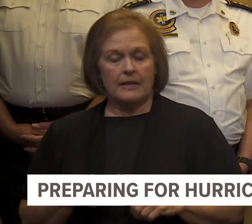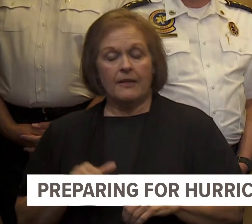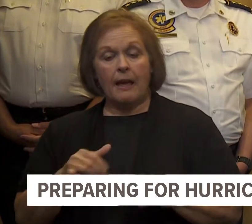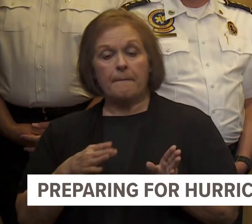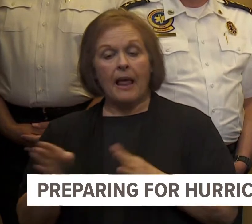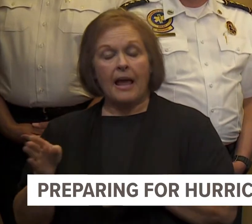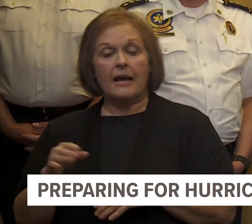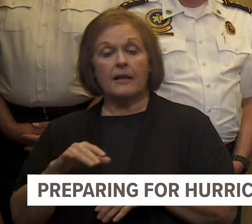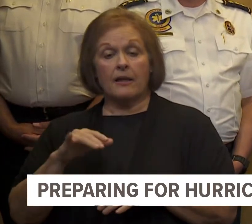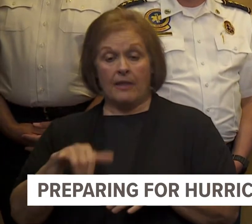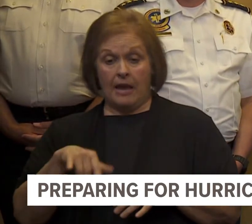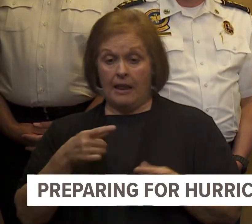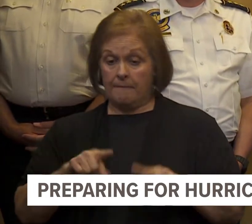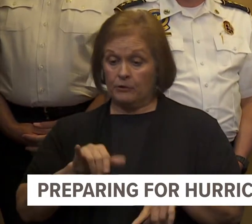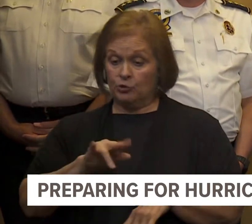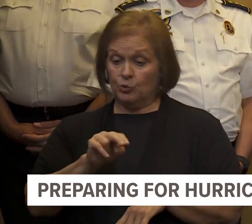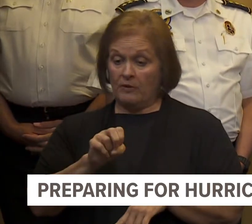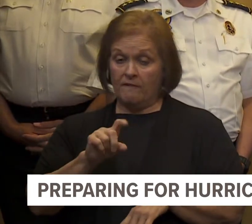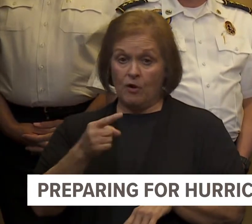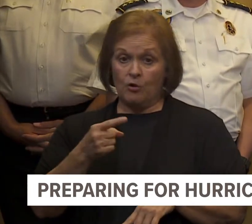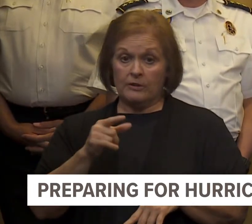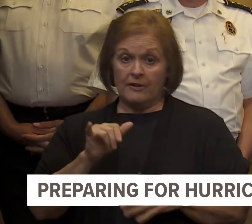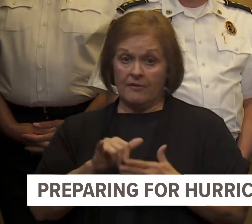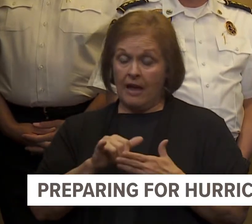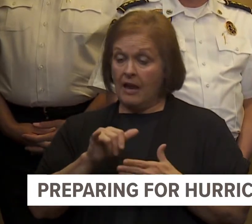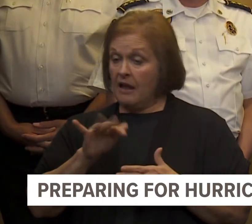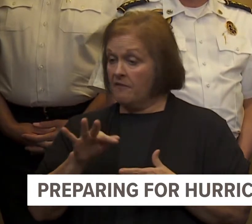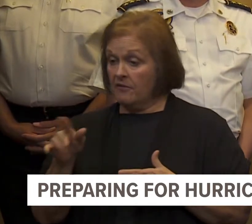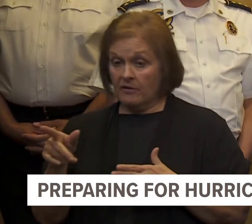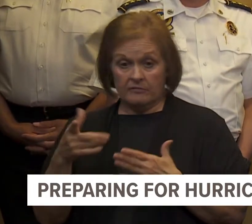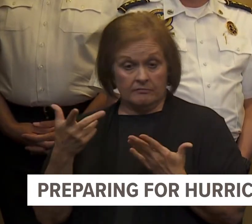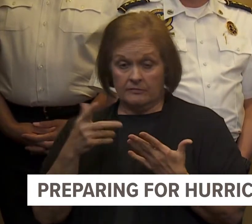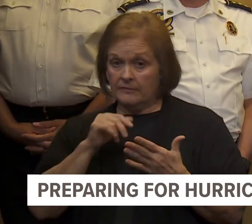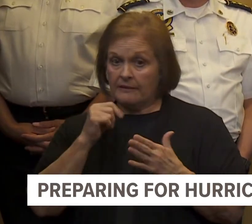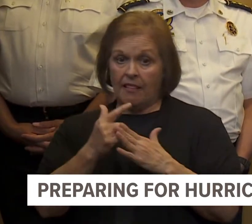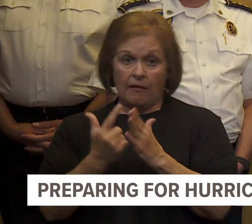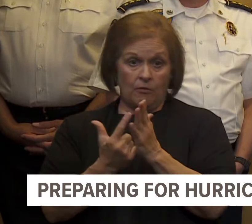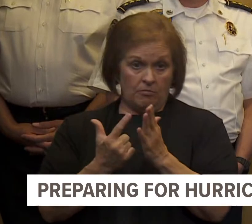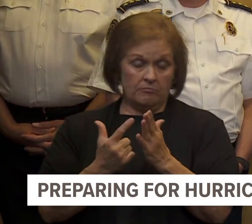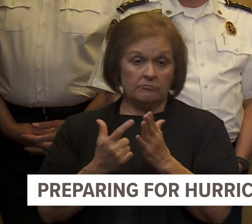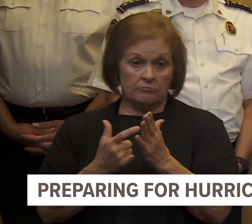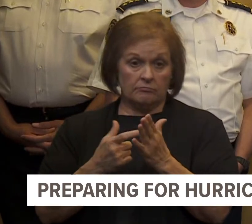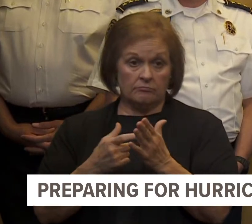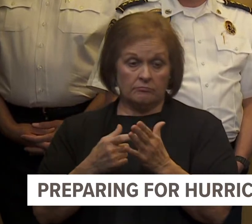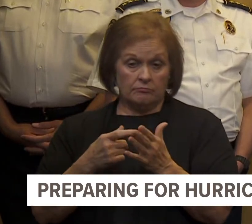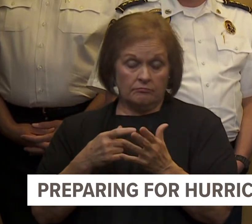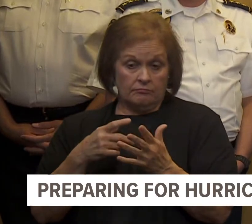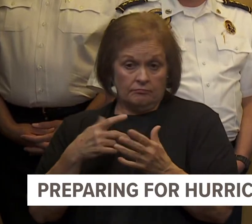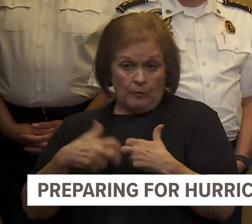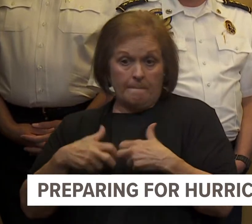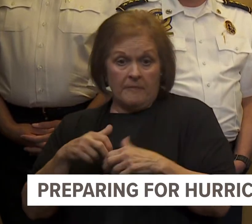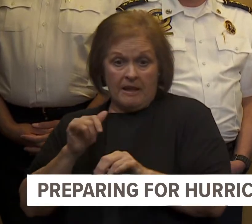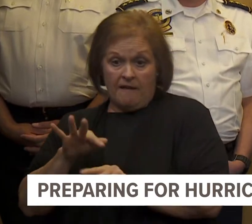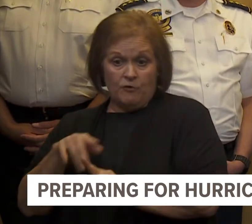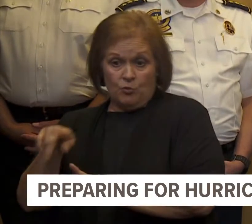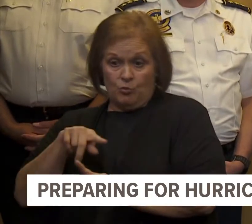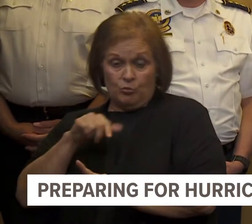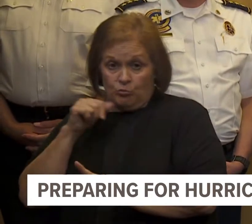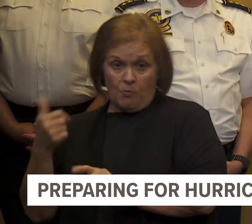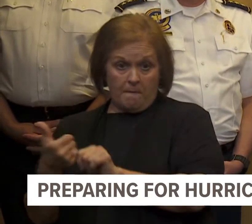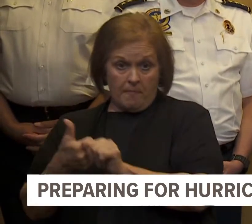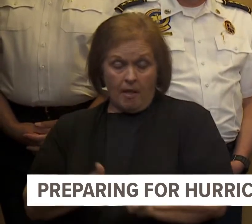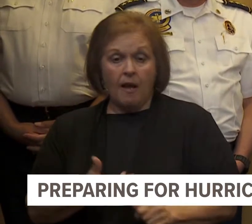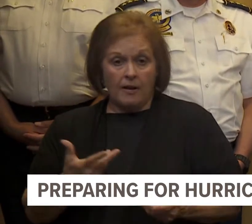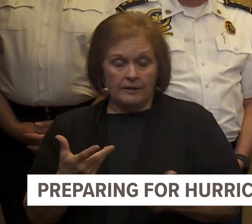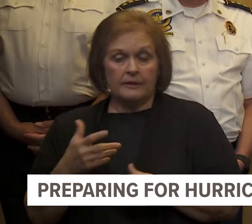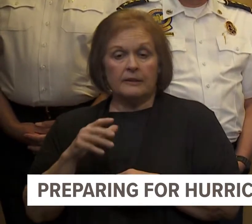is due on June 1st, and there is an adjudication process if you don't submit. But we really want to thank our partners who manage these buildings